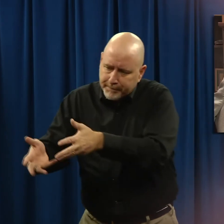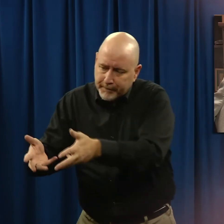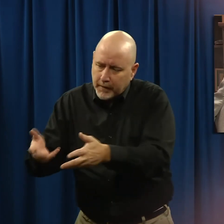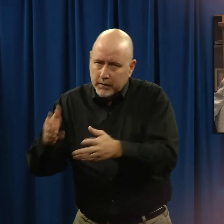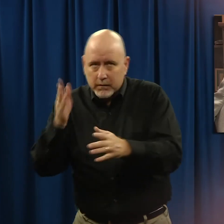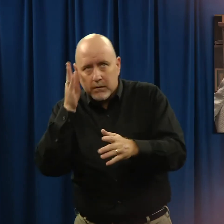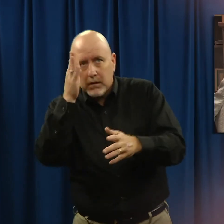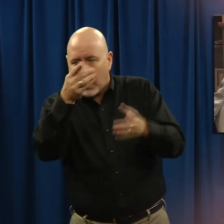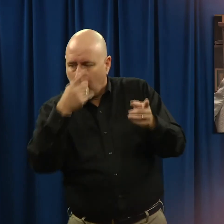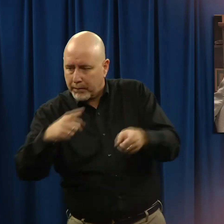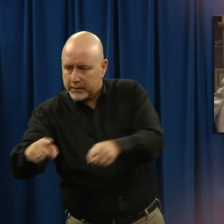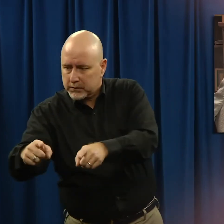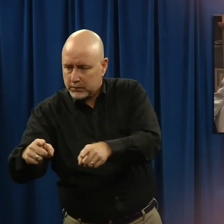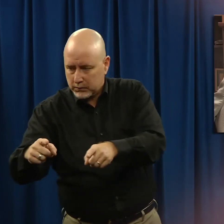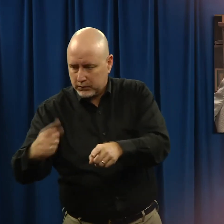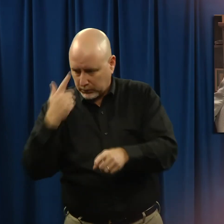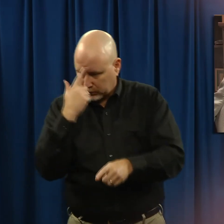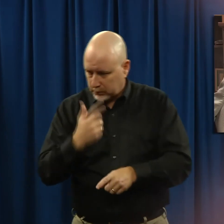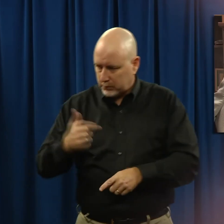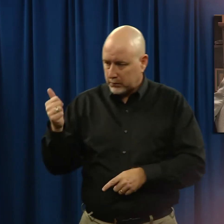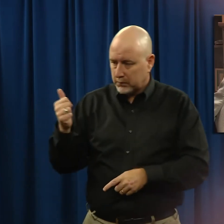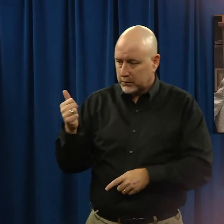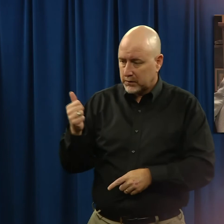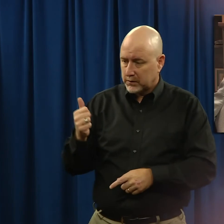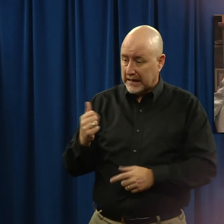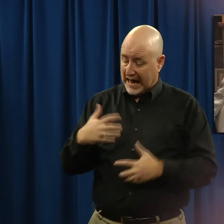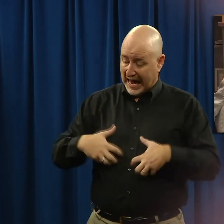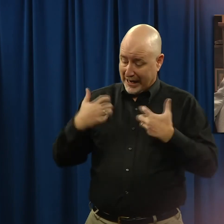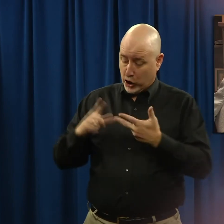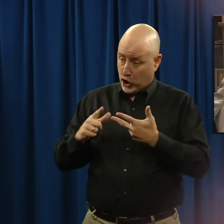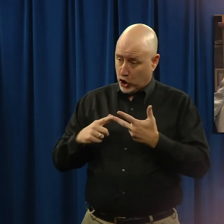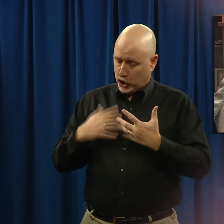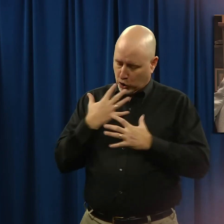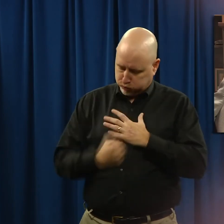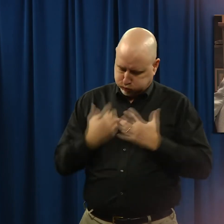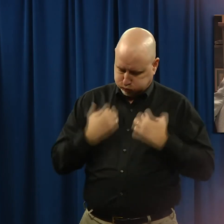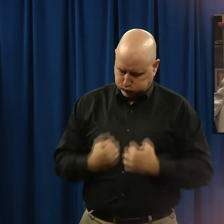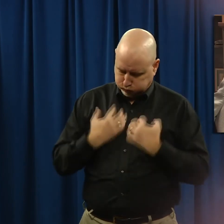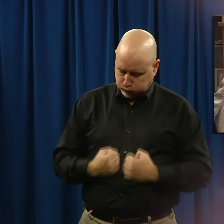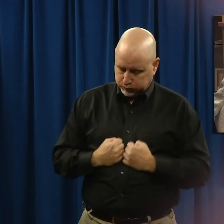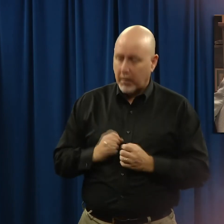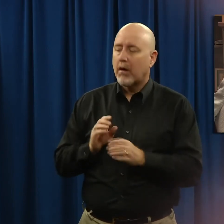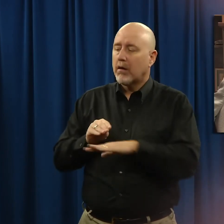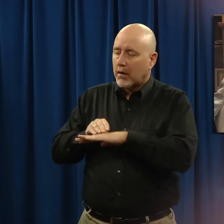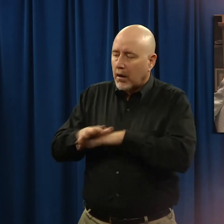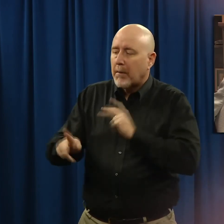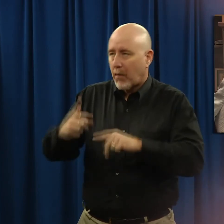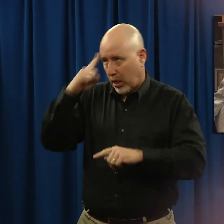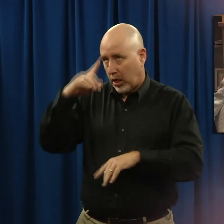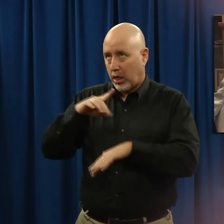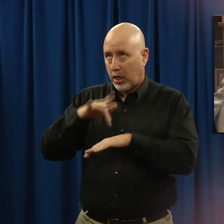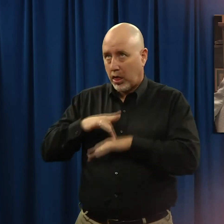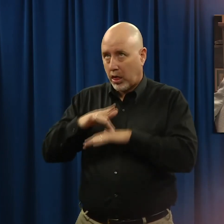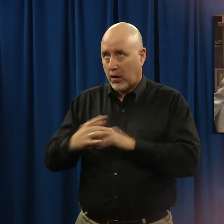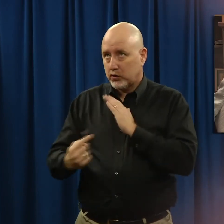could happen, because bottled up anger causes suicidal depression.